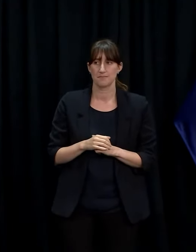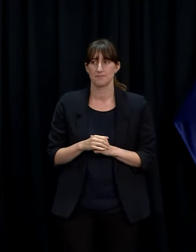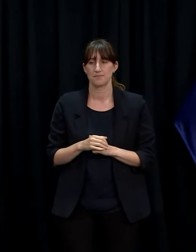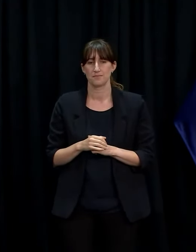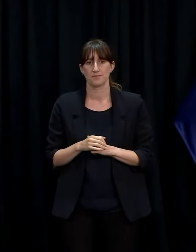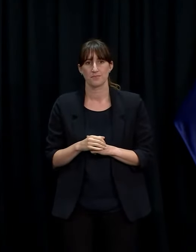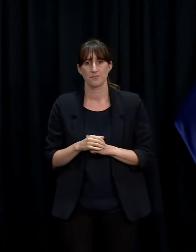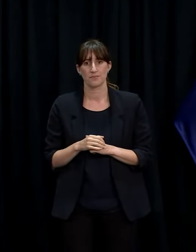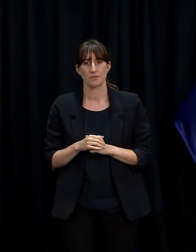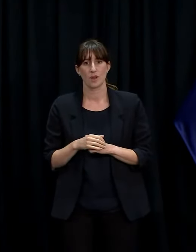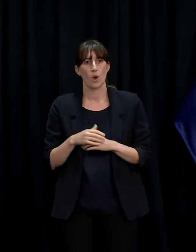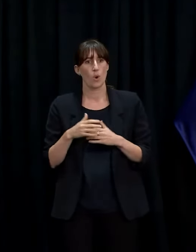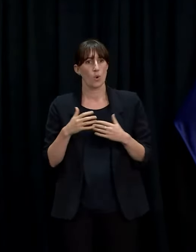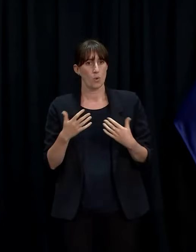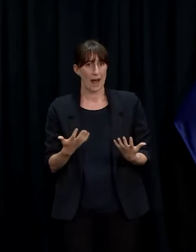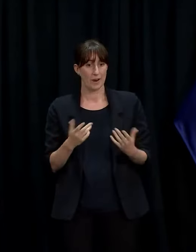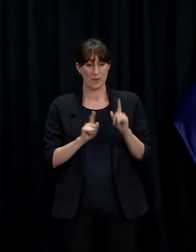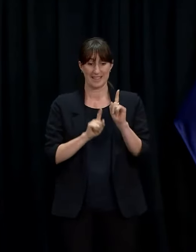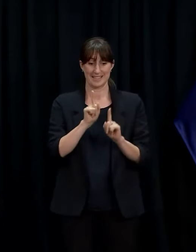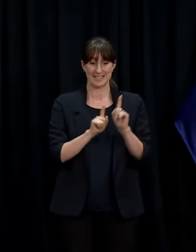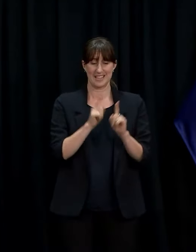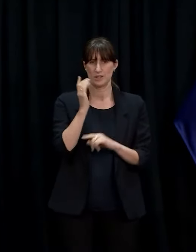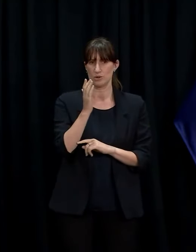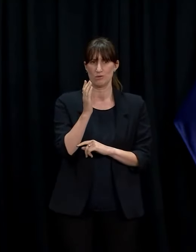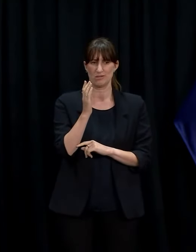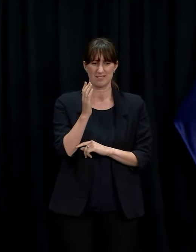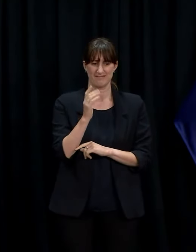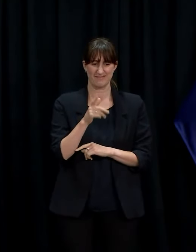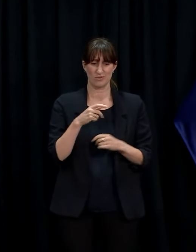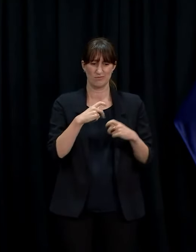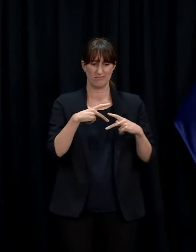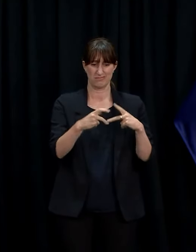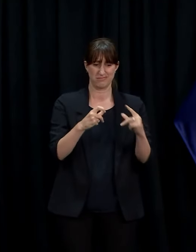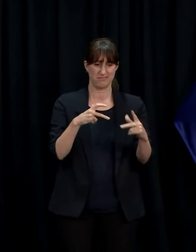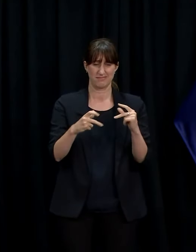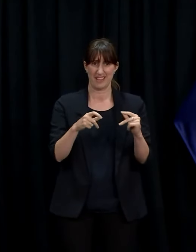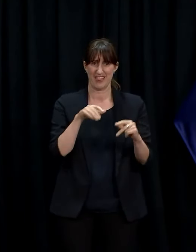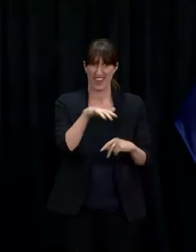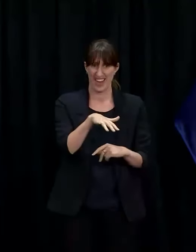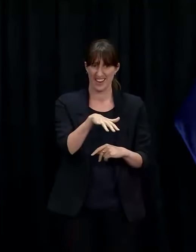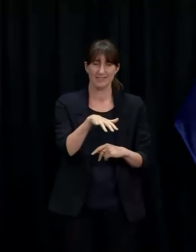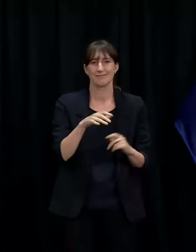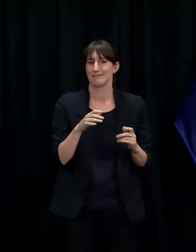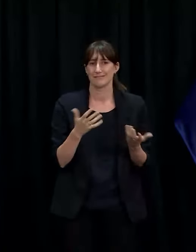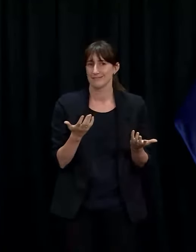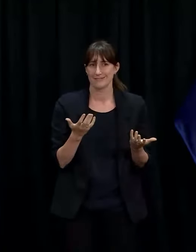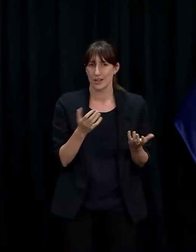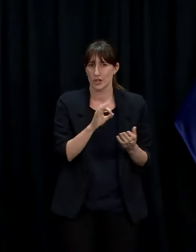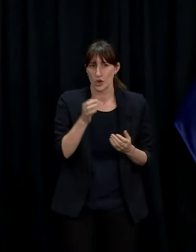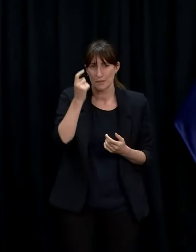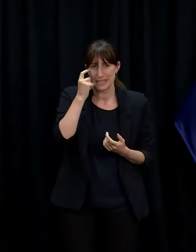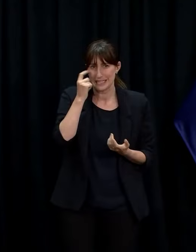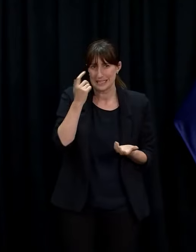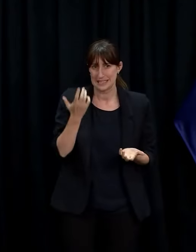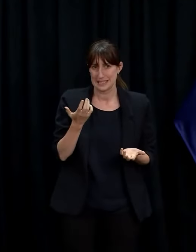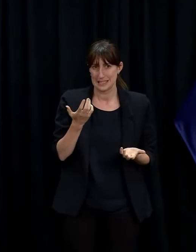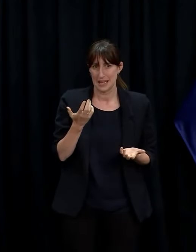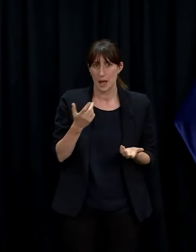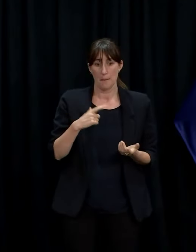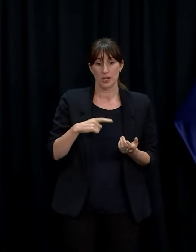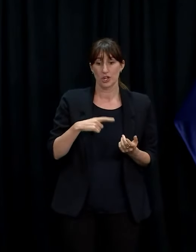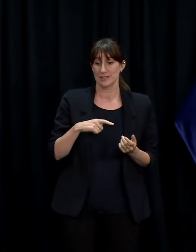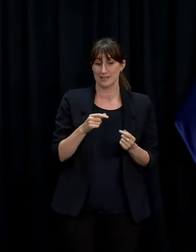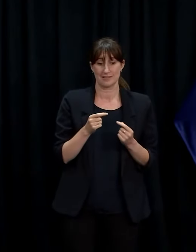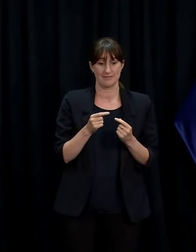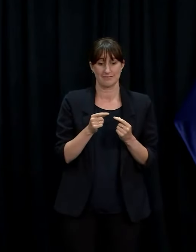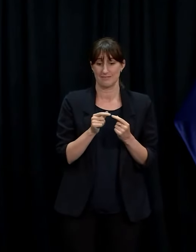providing vaccinations on site at school because the process is no different there to if the child was getting a vaccination 3 doors down